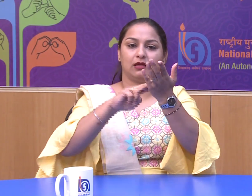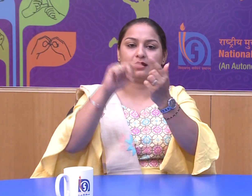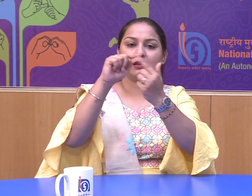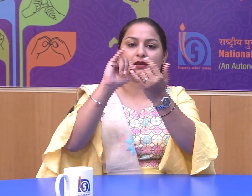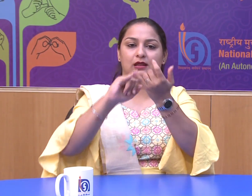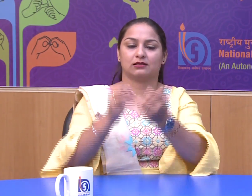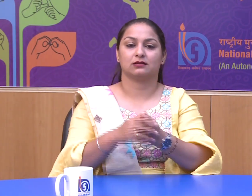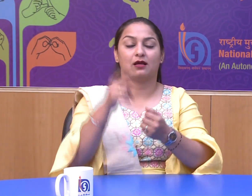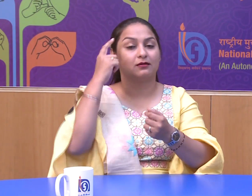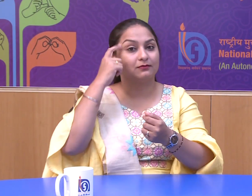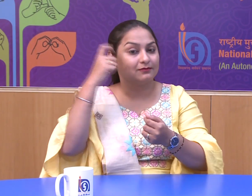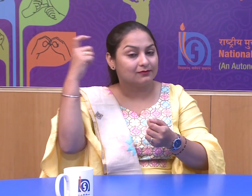Khayal,